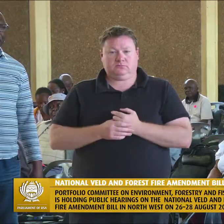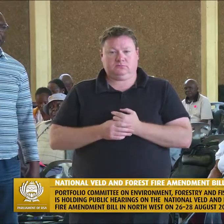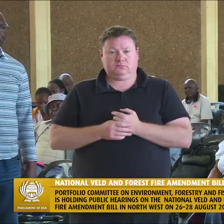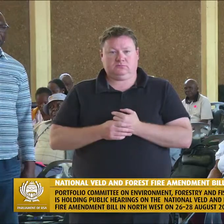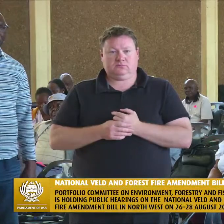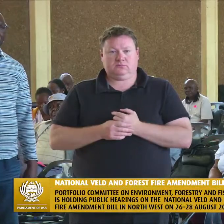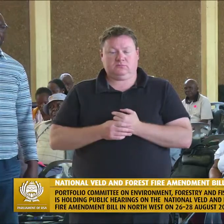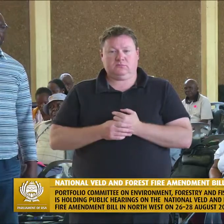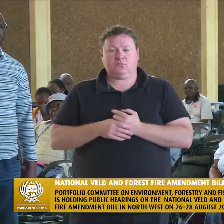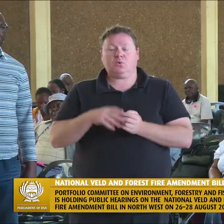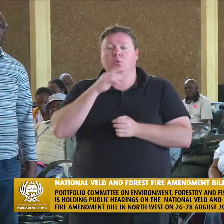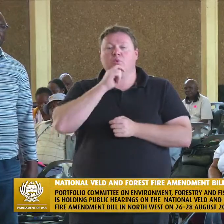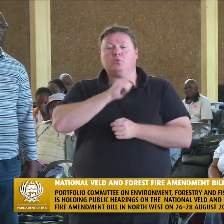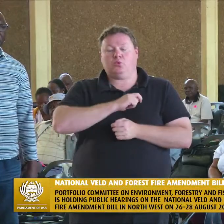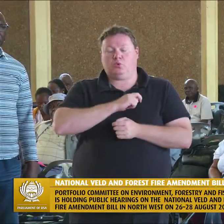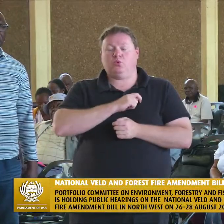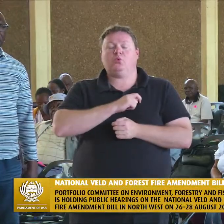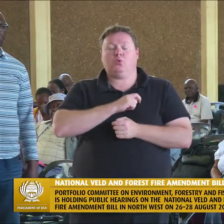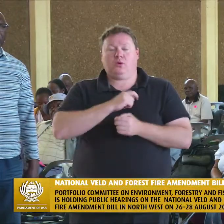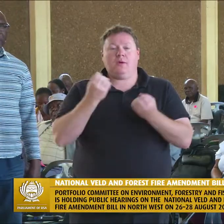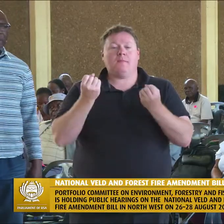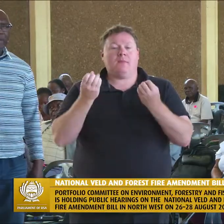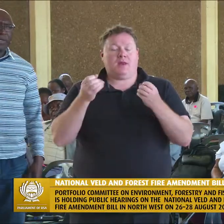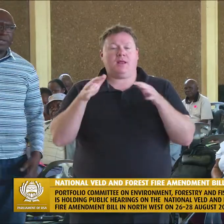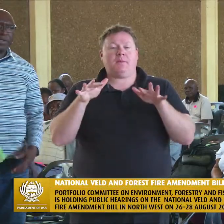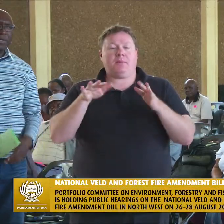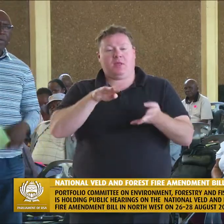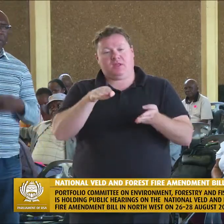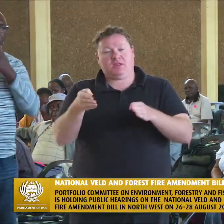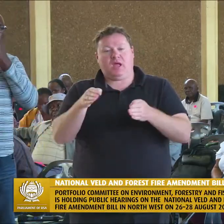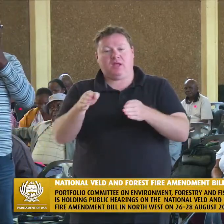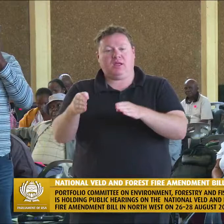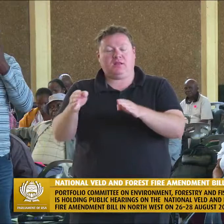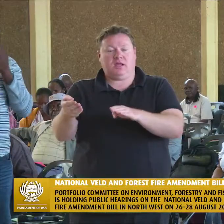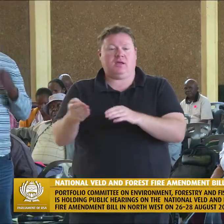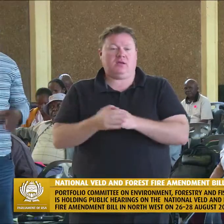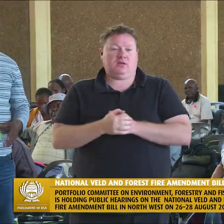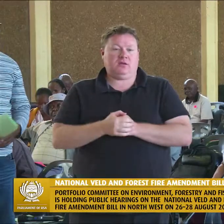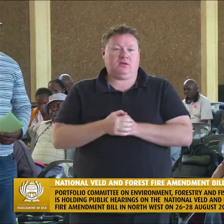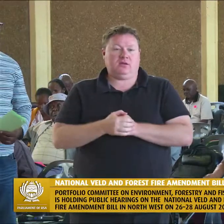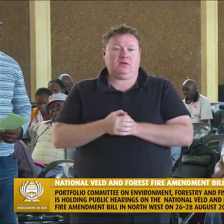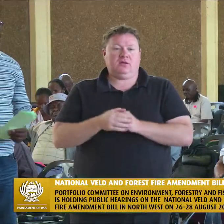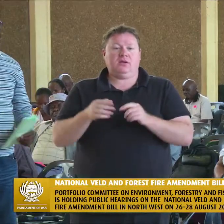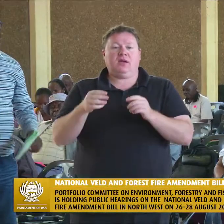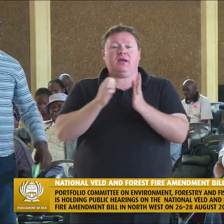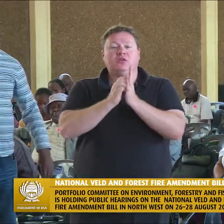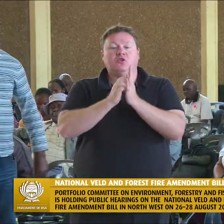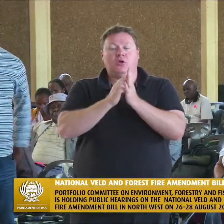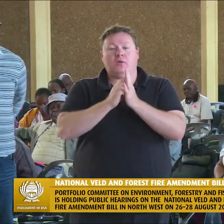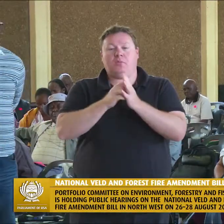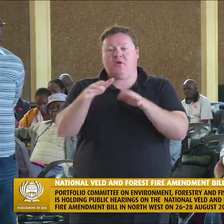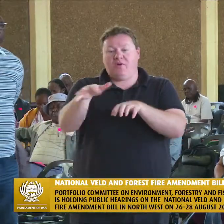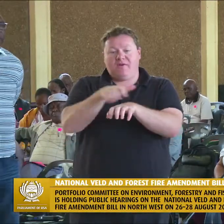and indeed we lose many lives like the one in derby we have a farmer in derby